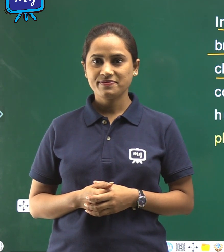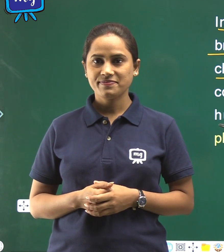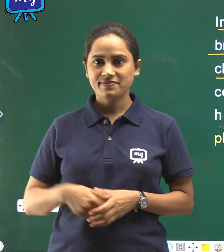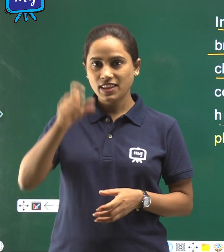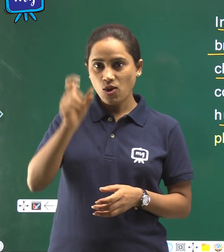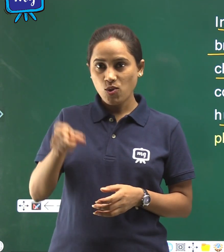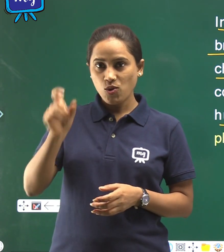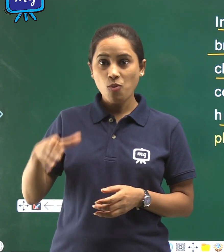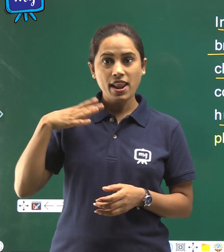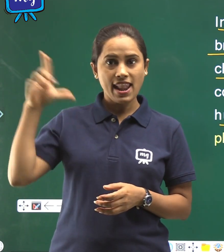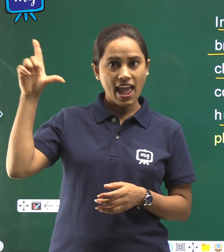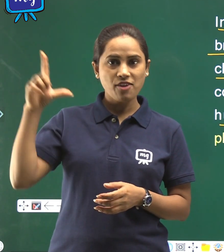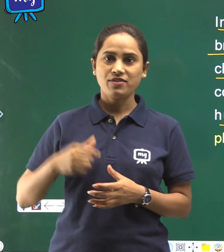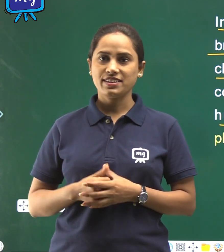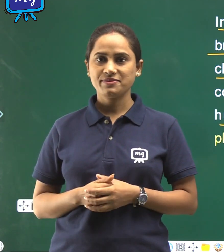human life,